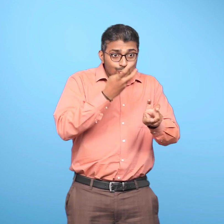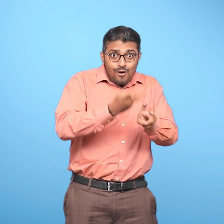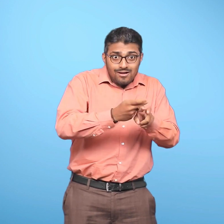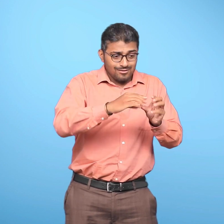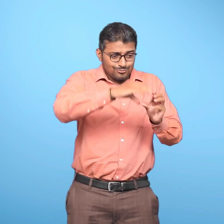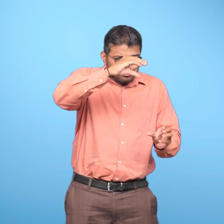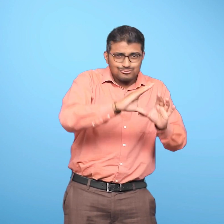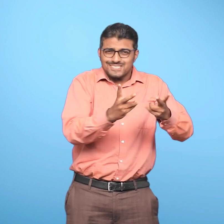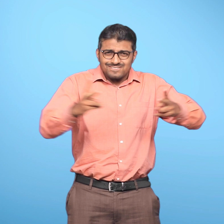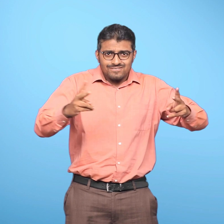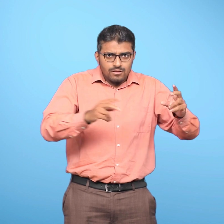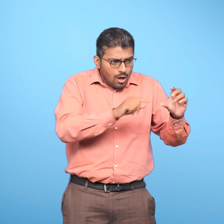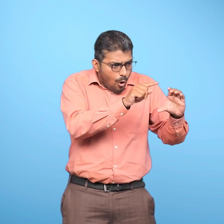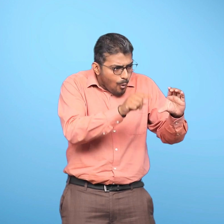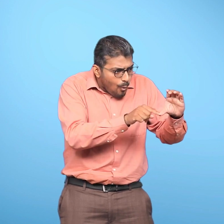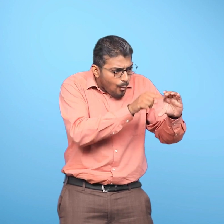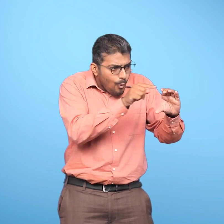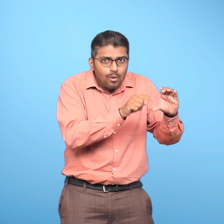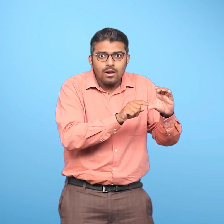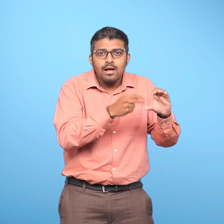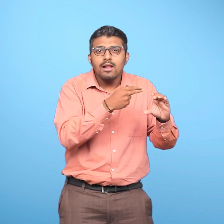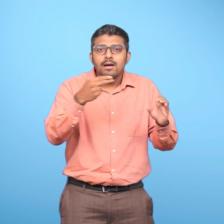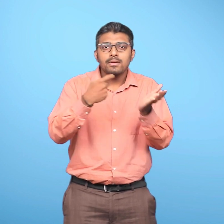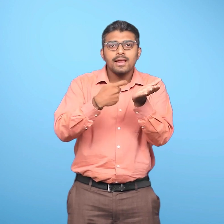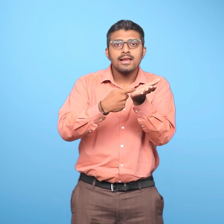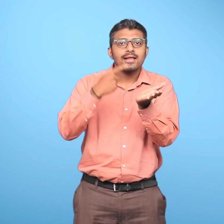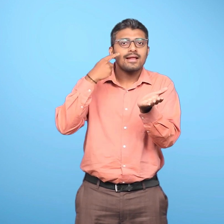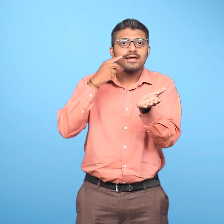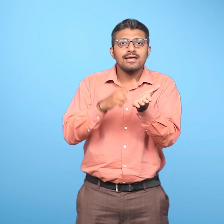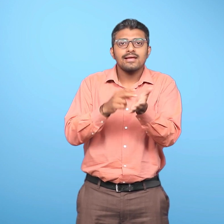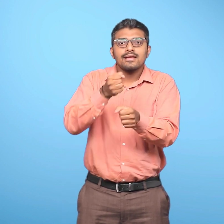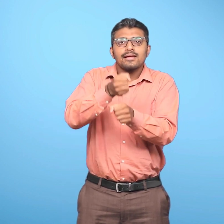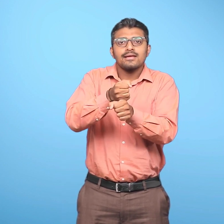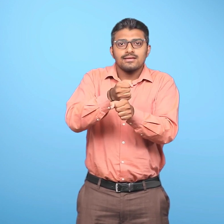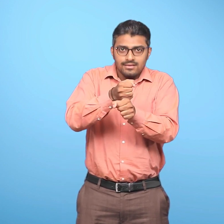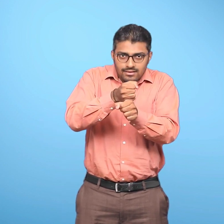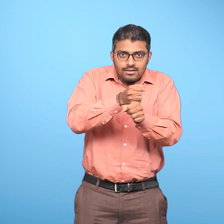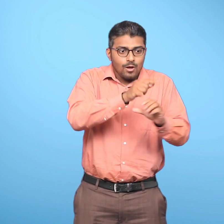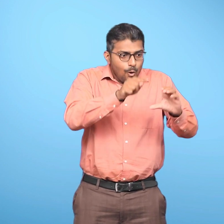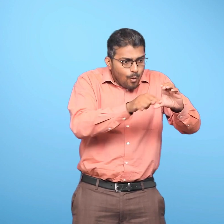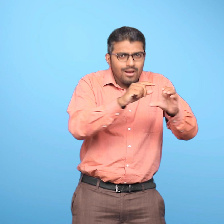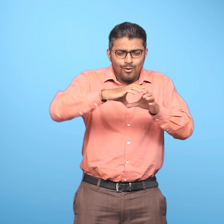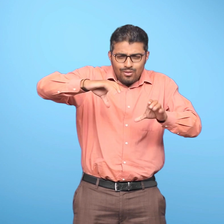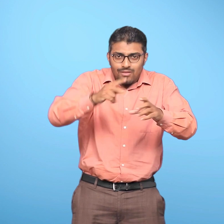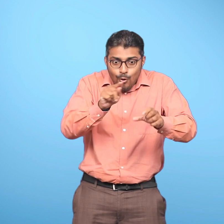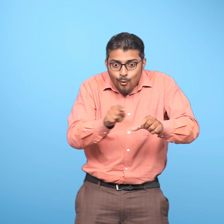The iron blade of these tools has a ring in which the wooden handle is fixed.